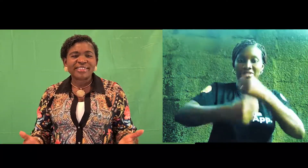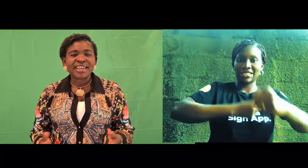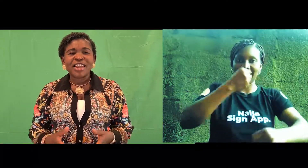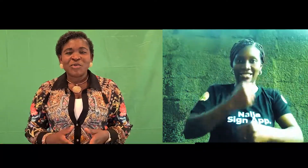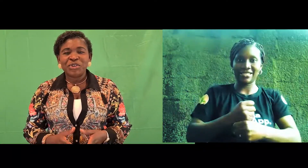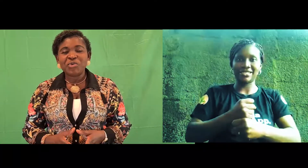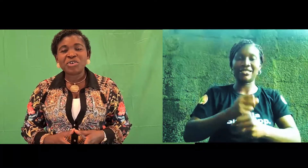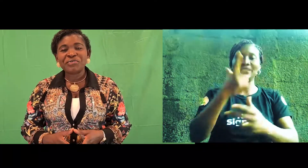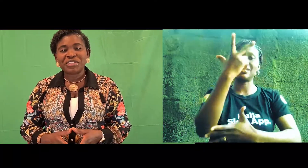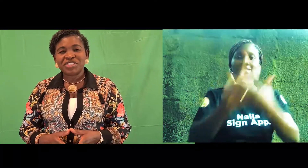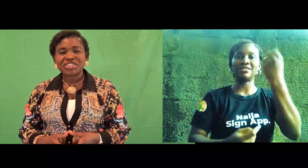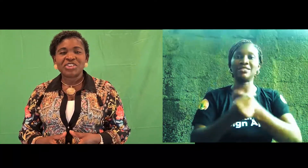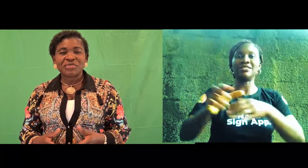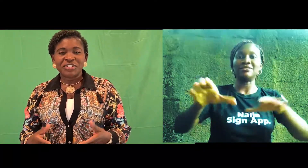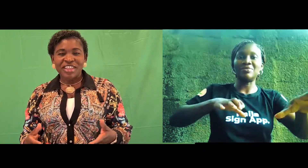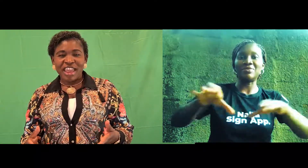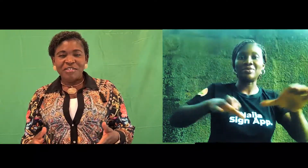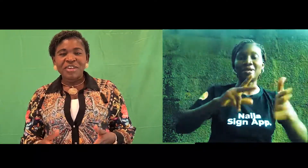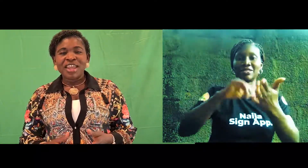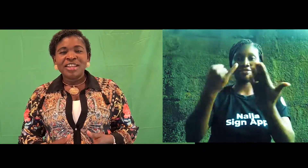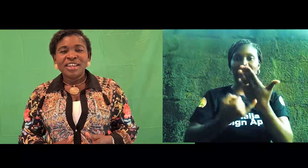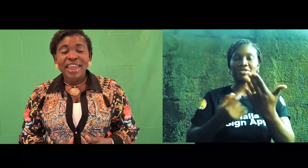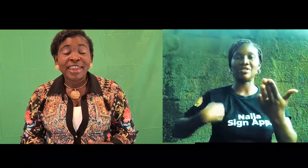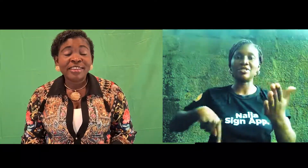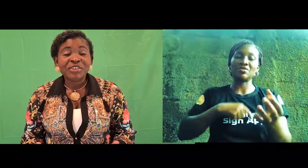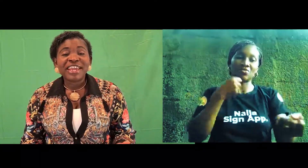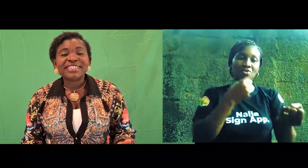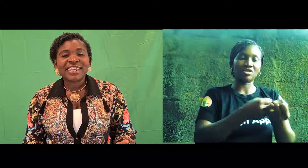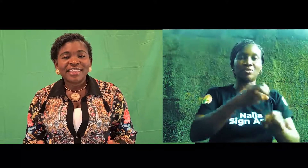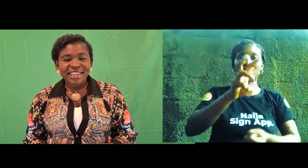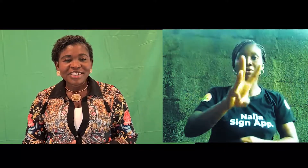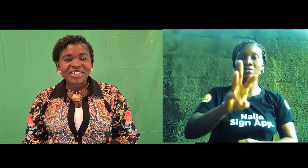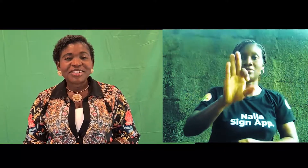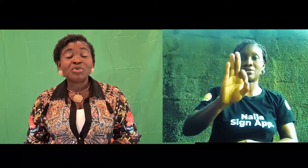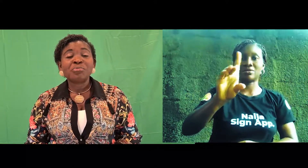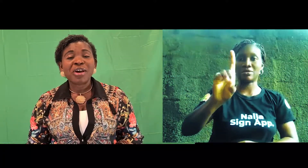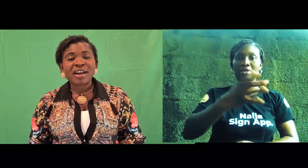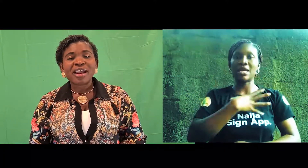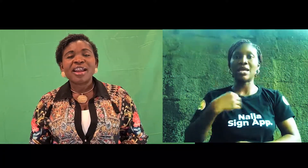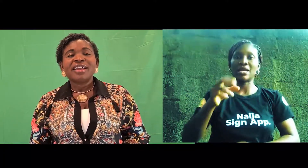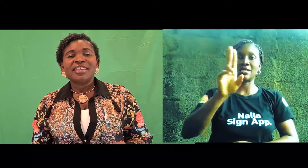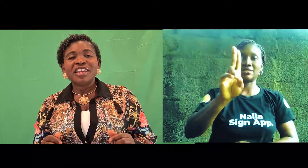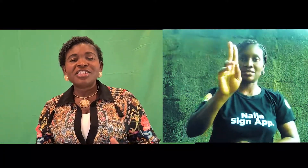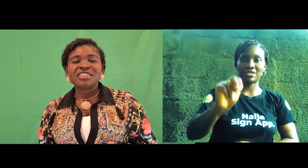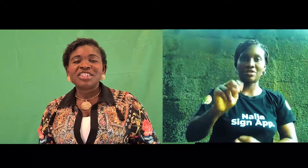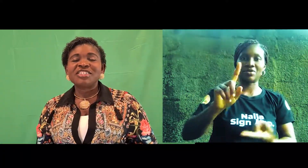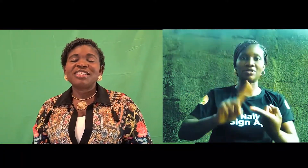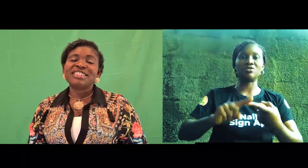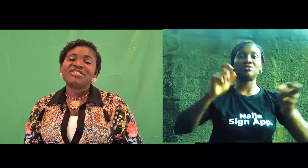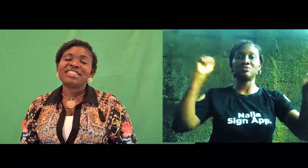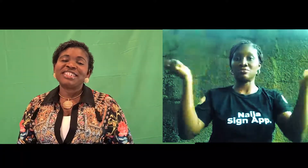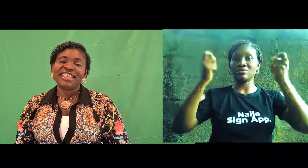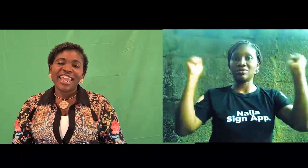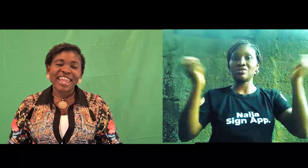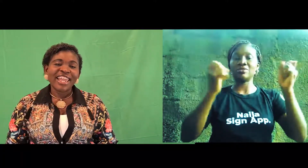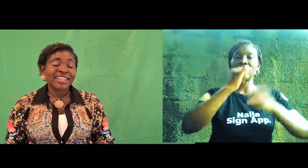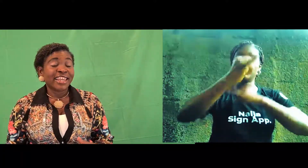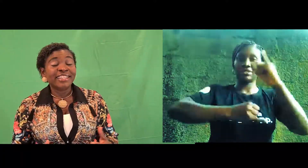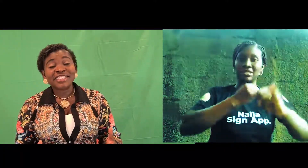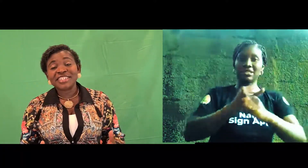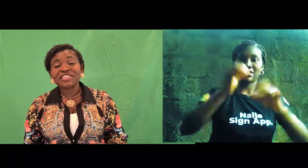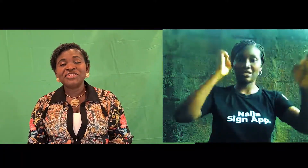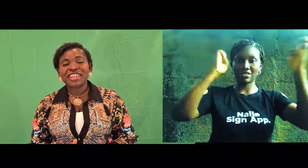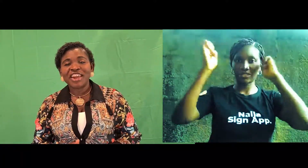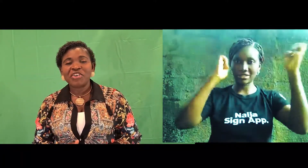join hands with the World Federation of the Deaf and the United Nations to mark the International Literacy Day,